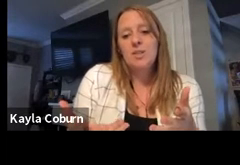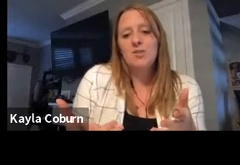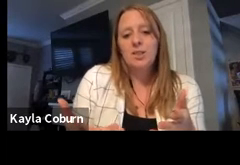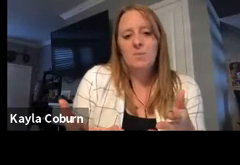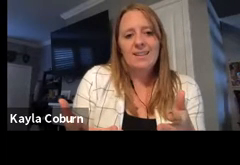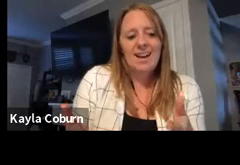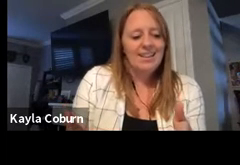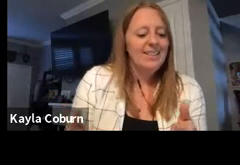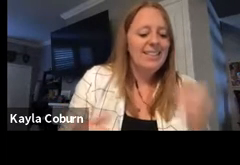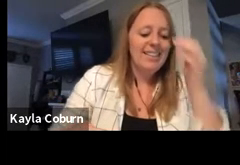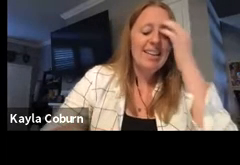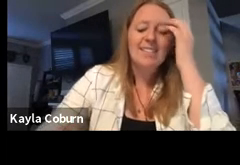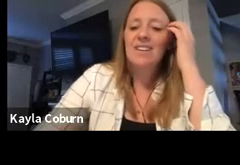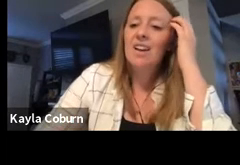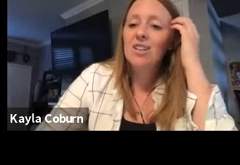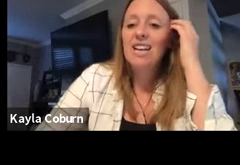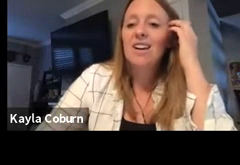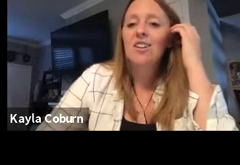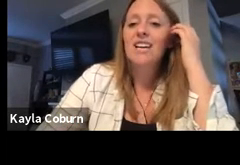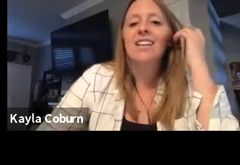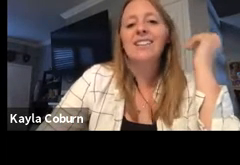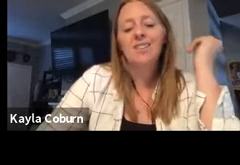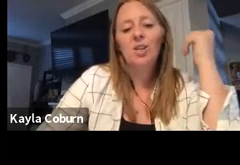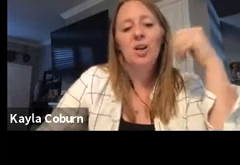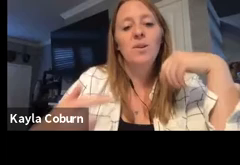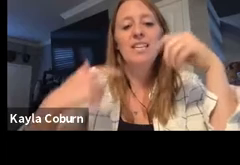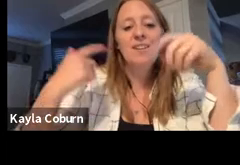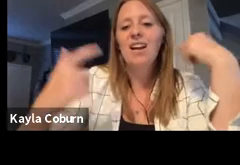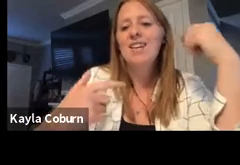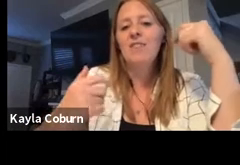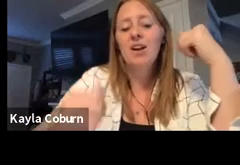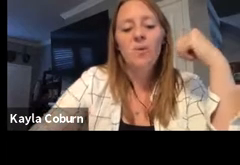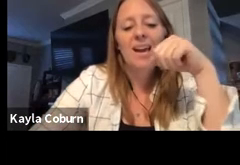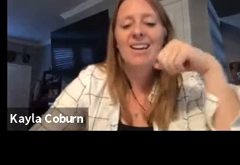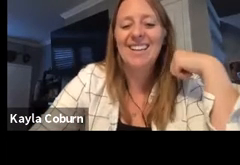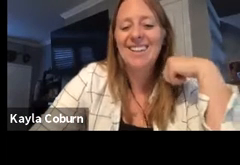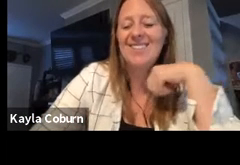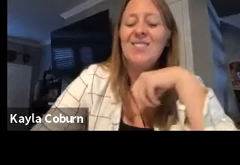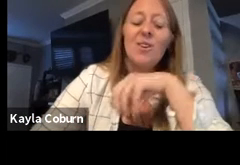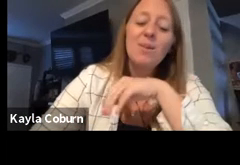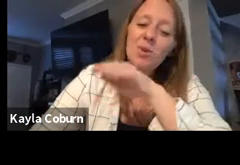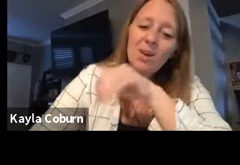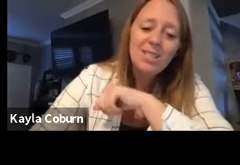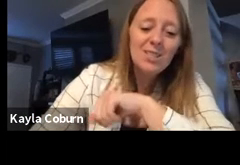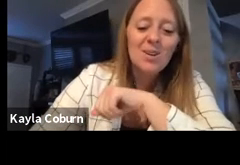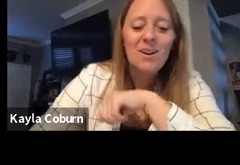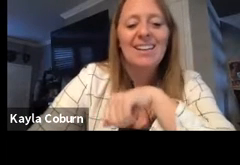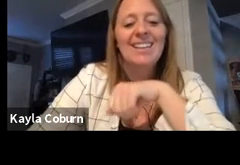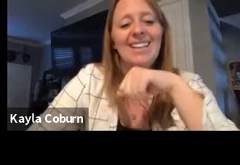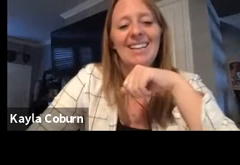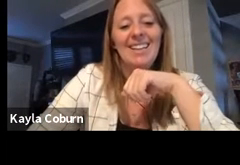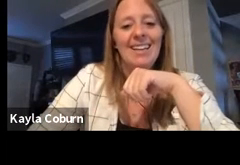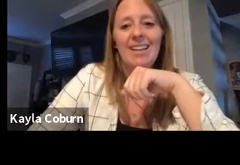And we do need to respect that, because if they are saying all done, we need to find a fun way for them to want to do their